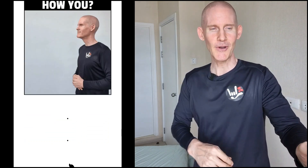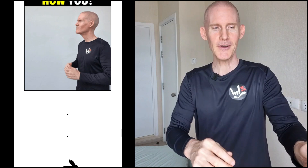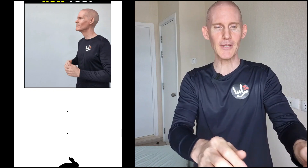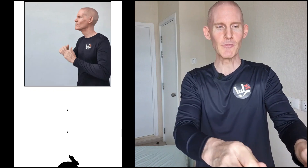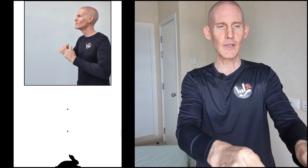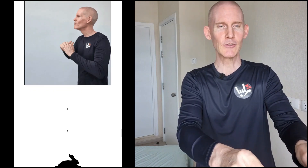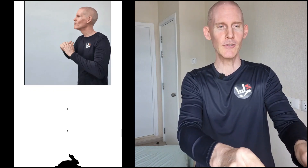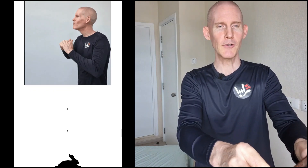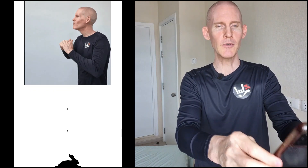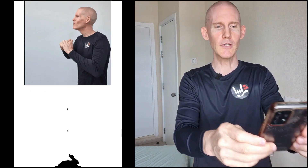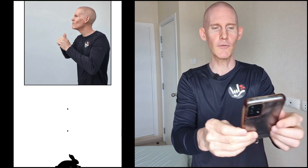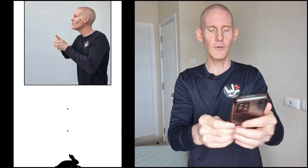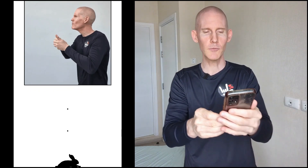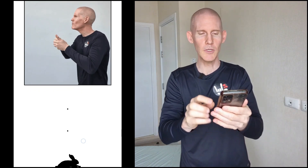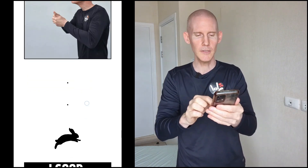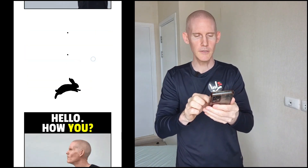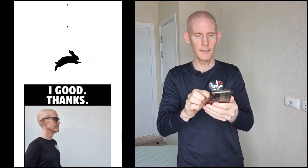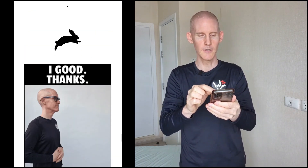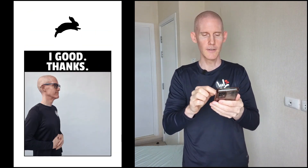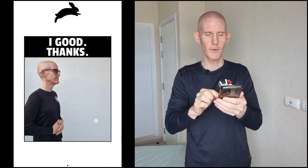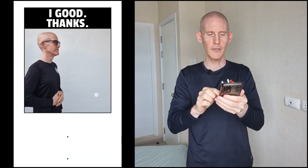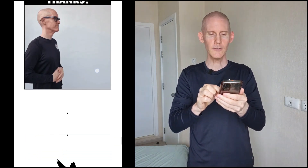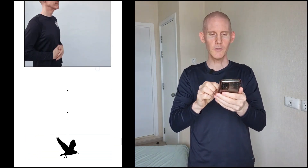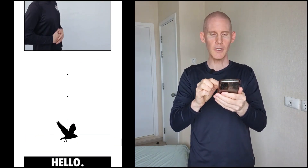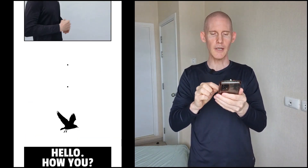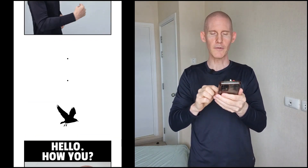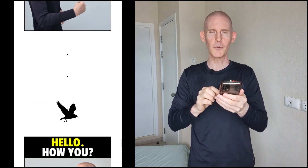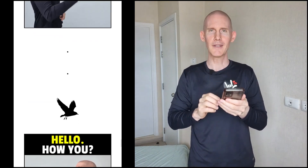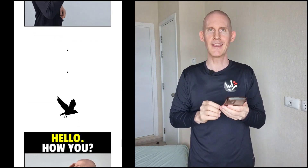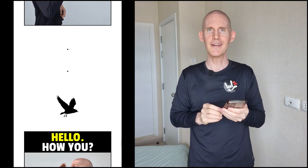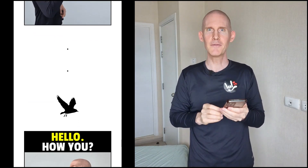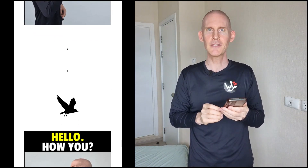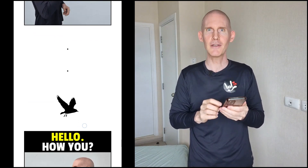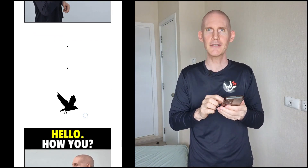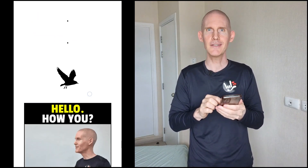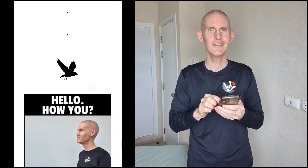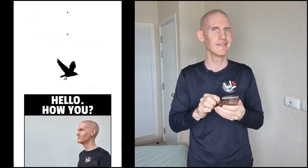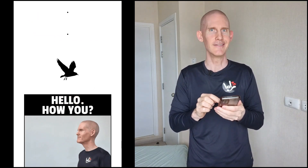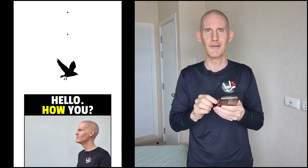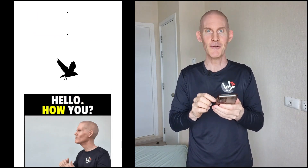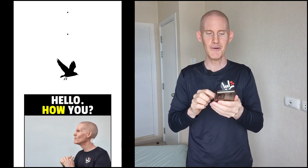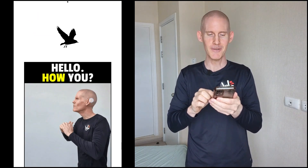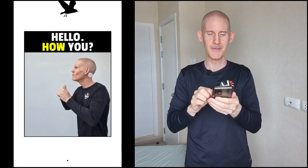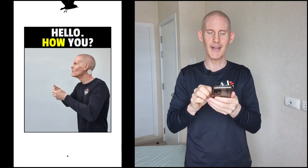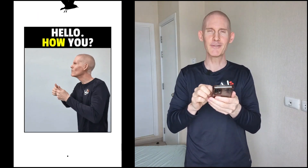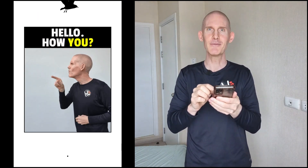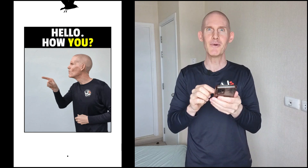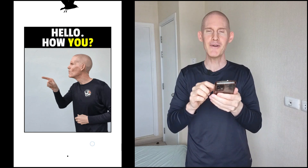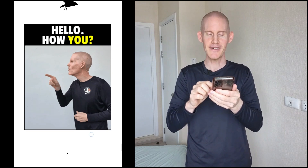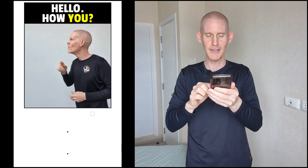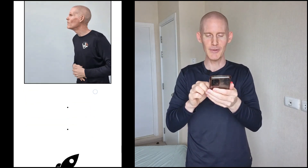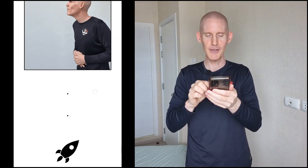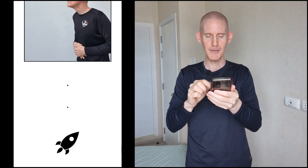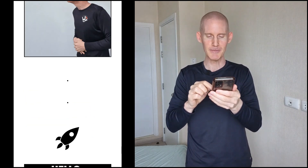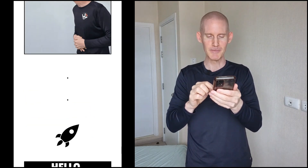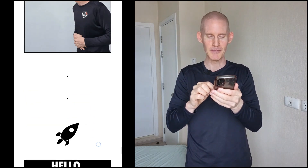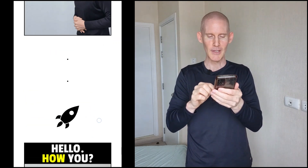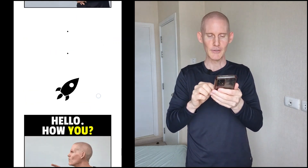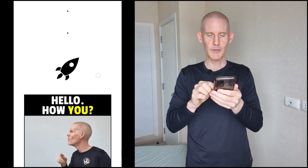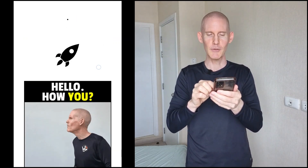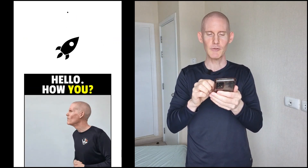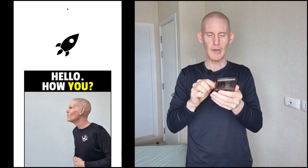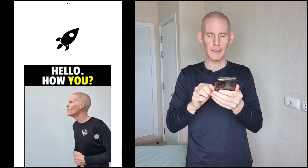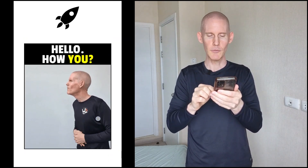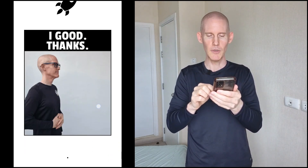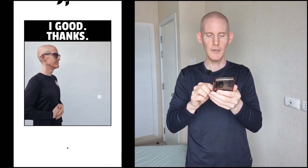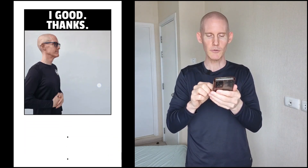Wonderful. Okay, so we did the 4 speeds. What else do we have? Are we at the end of this lesson? No, we have some more. Here we go.